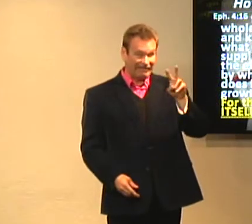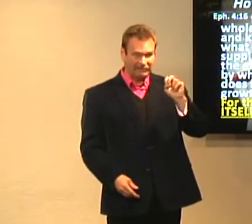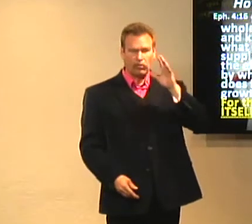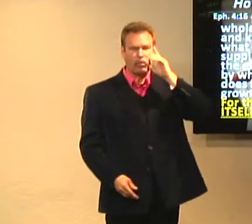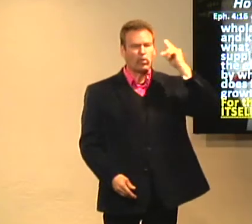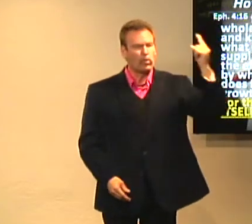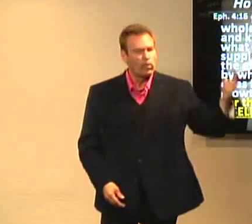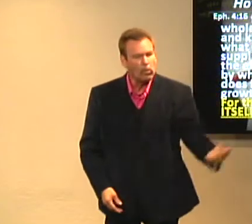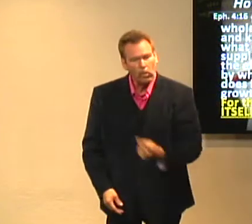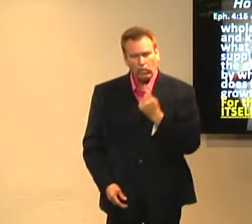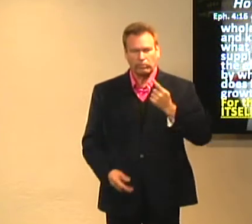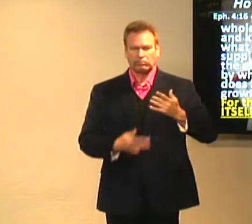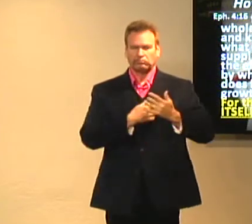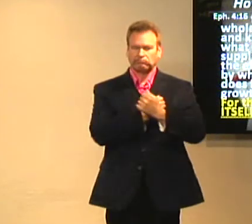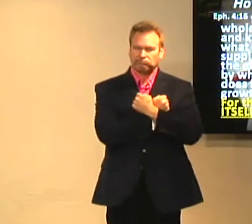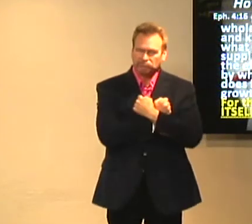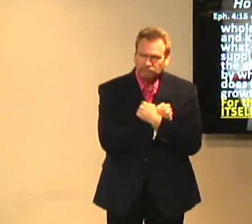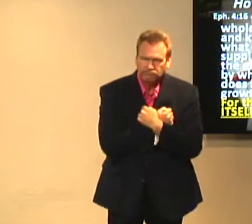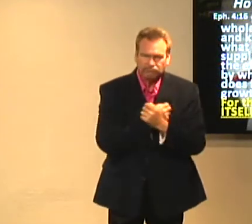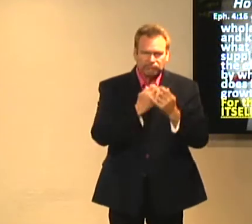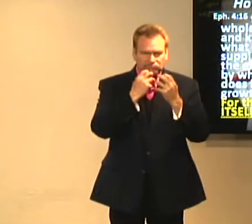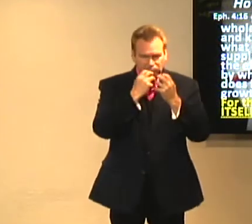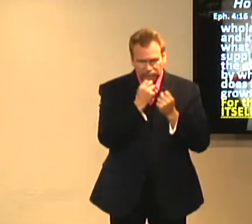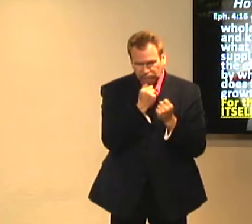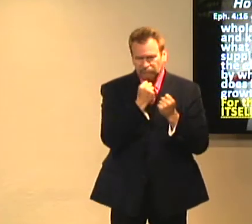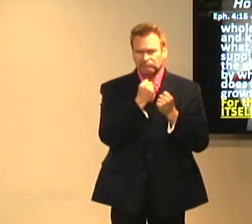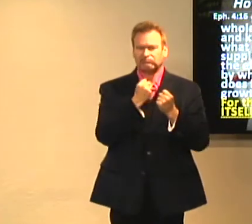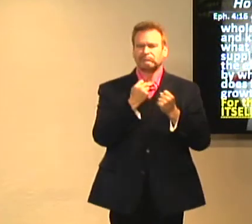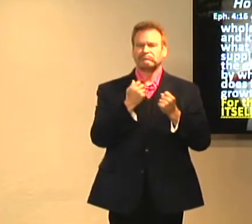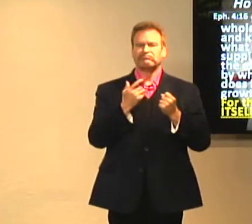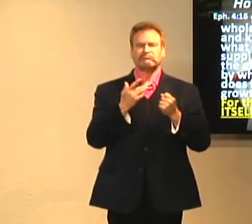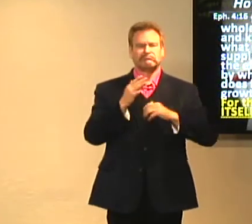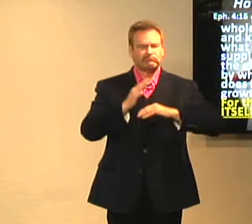That's it, in love. Always, everything that we do is done in love.